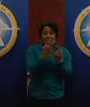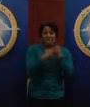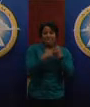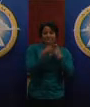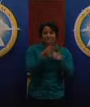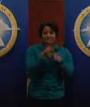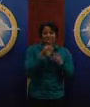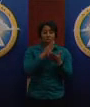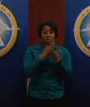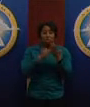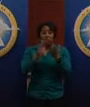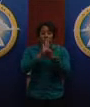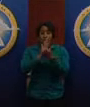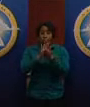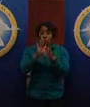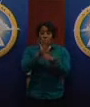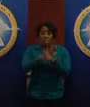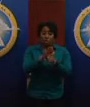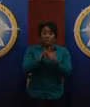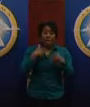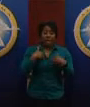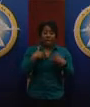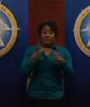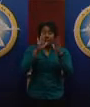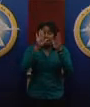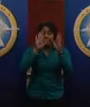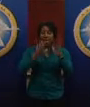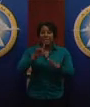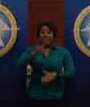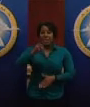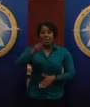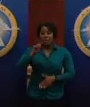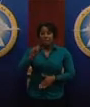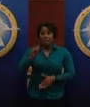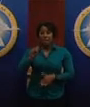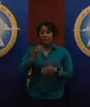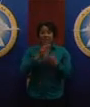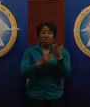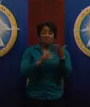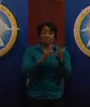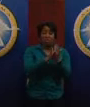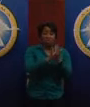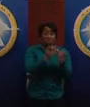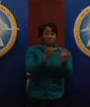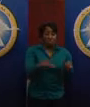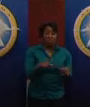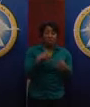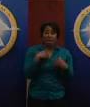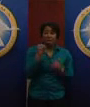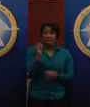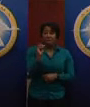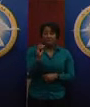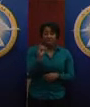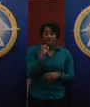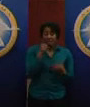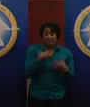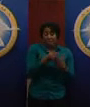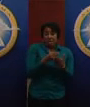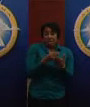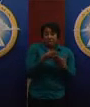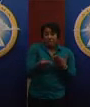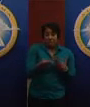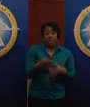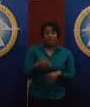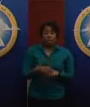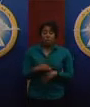LMS systems. Some of them had zero, and zero money to buy it. So we've used some of our money to buy